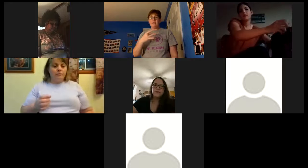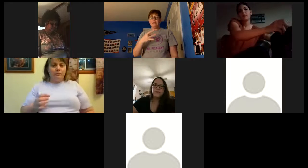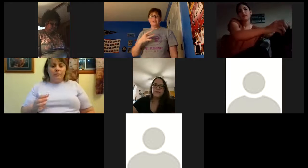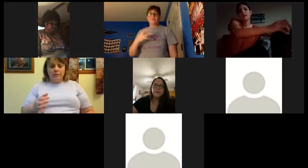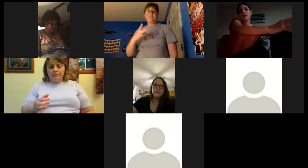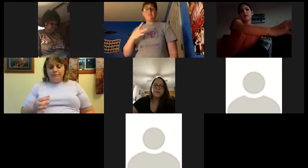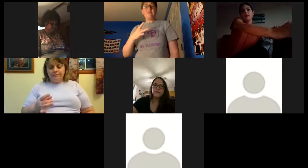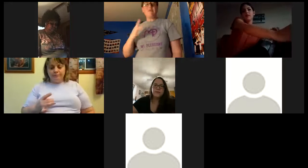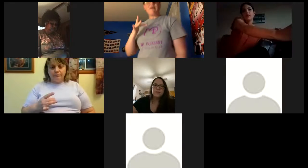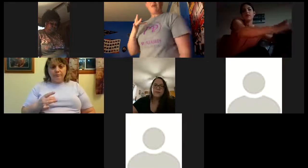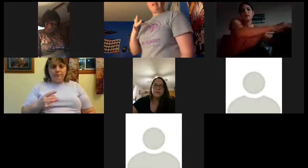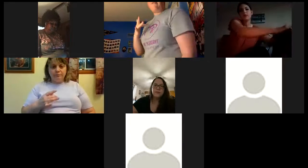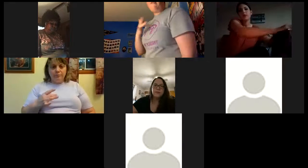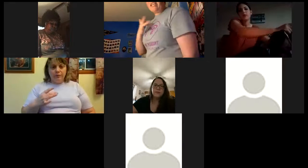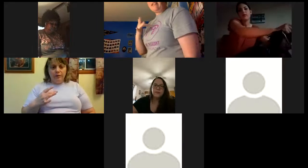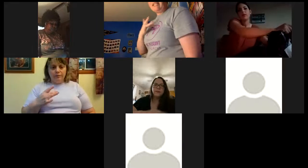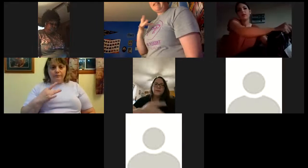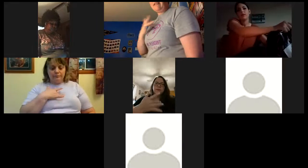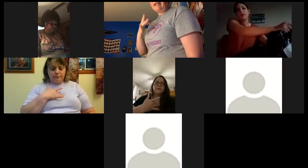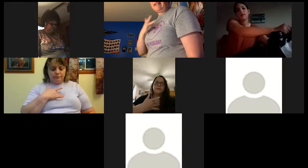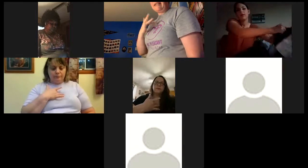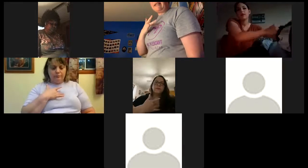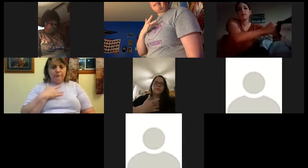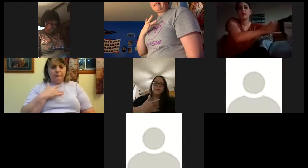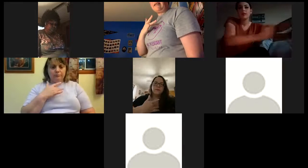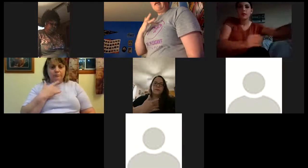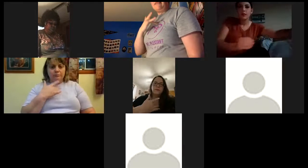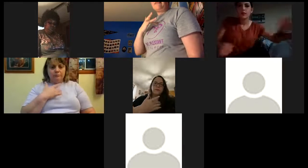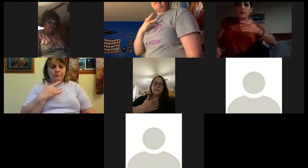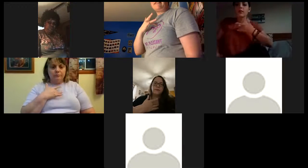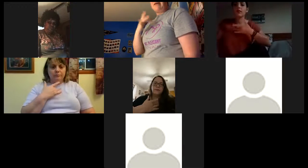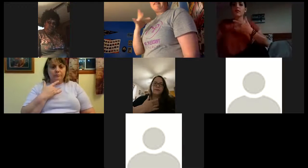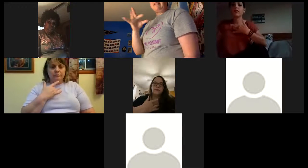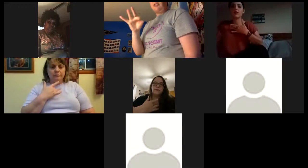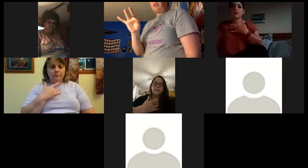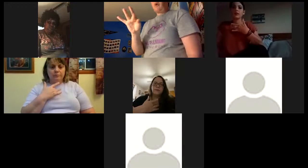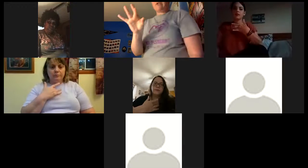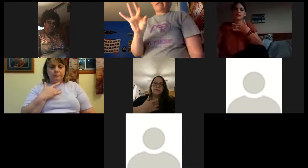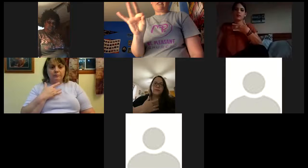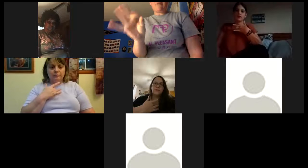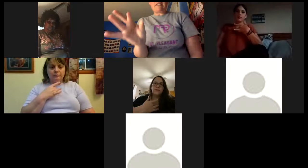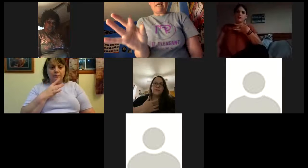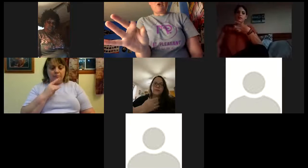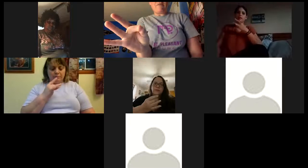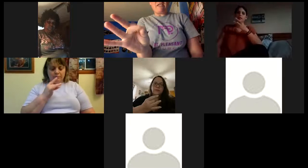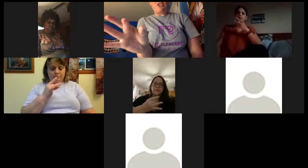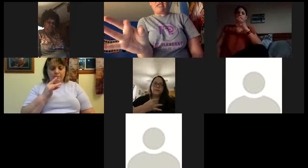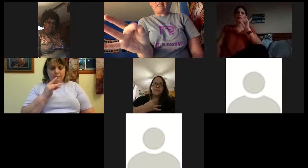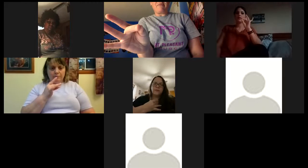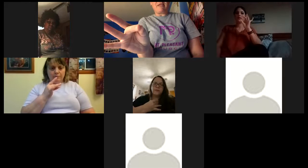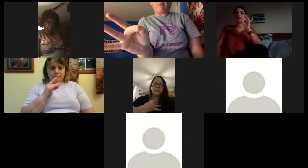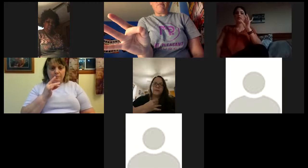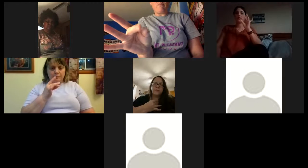like, you're simply, remember how we did feeling like this? This time instead, you're going, it's almost like you're